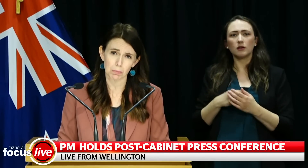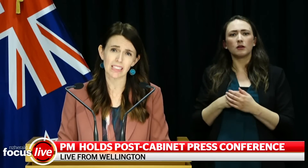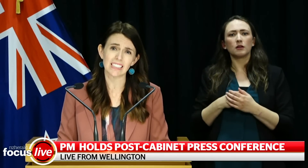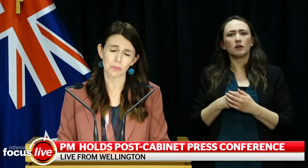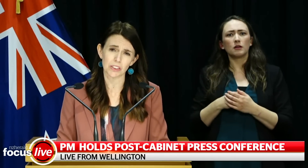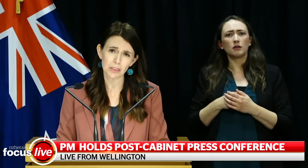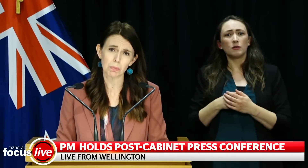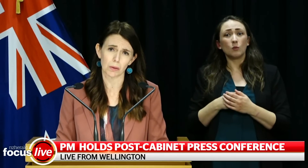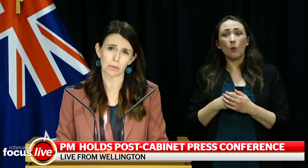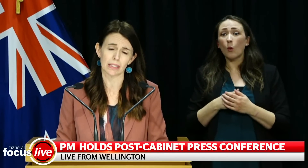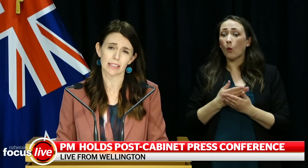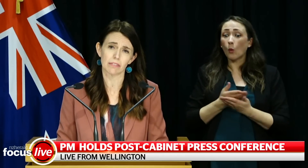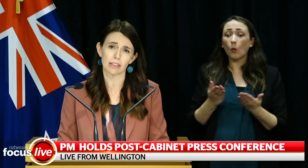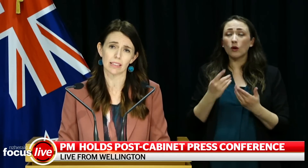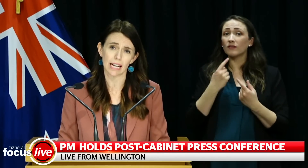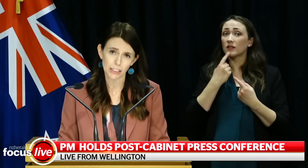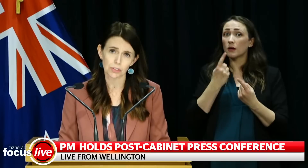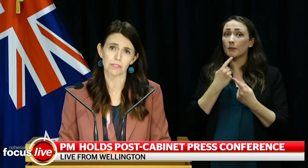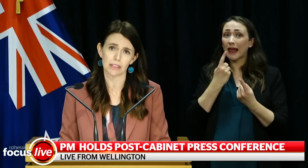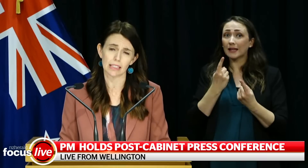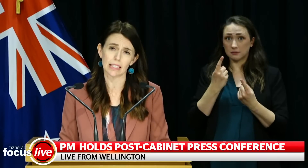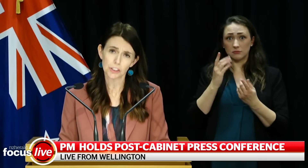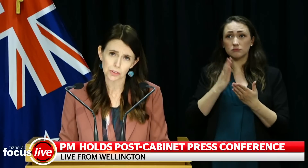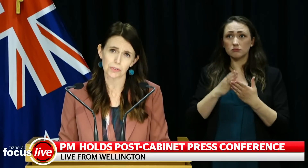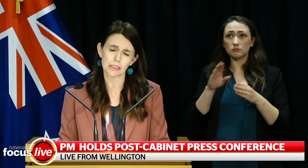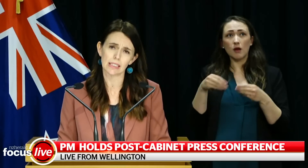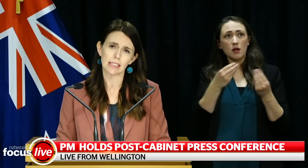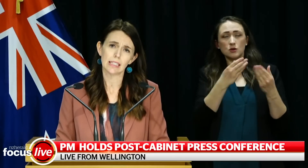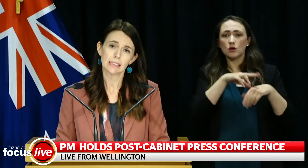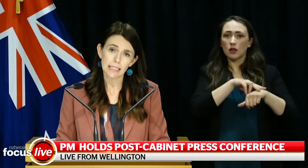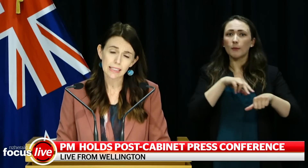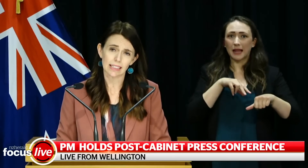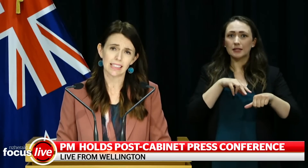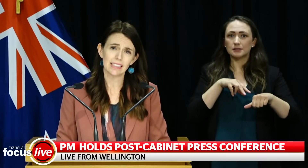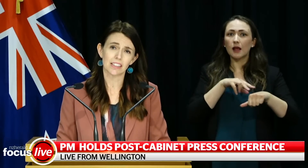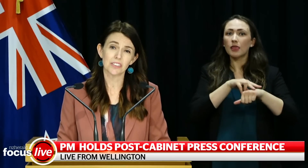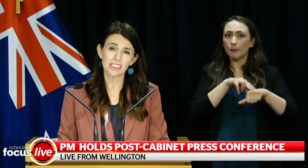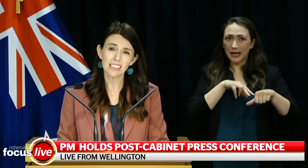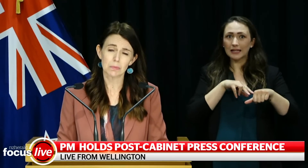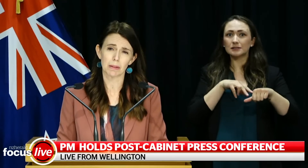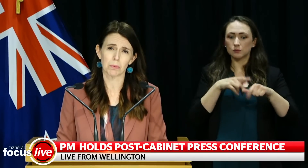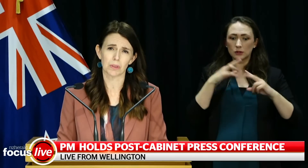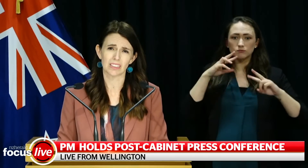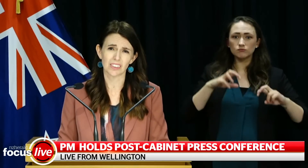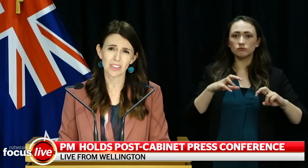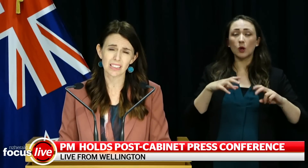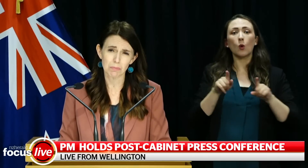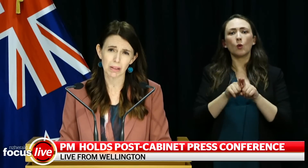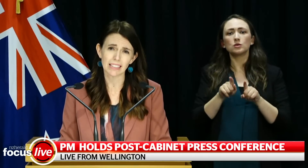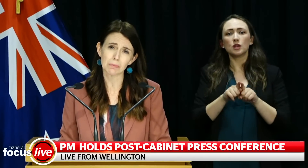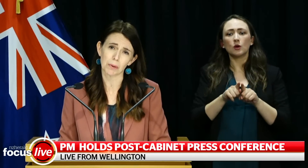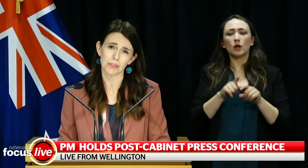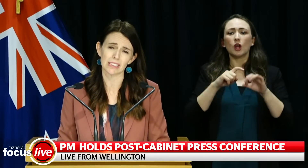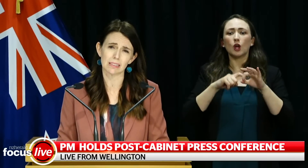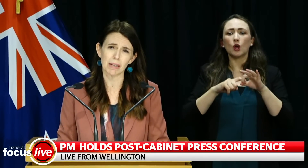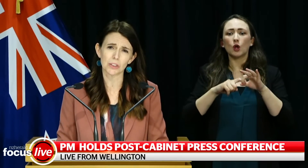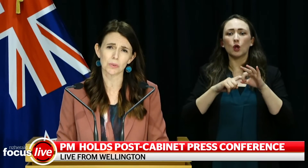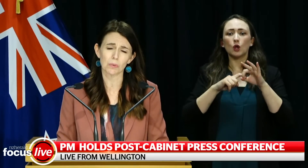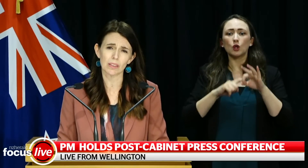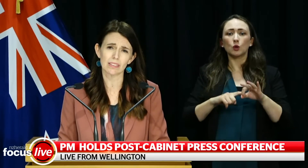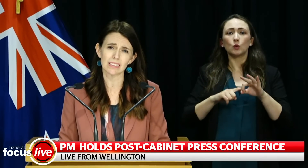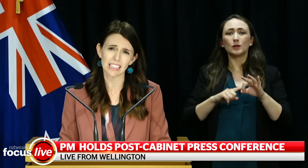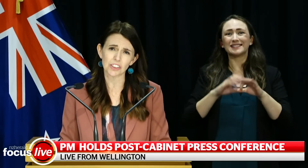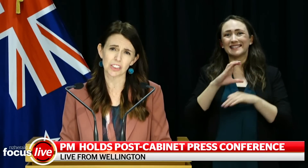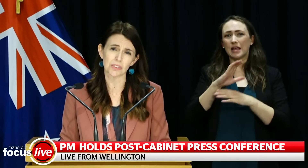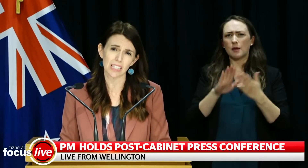referred to the police, which is appropriate given the nature of the issues. Secondly, a QC is being brought in to look at the complaints process to make